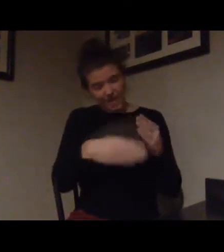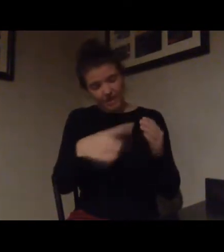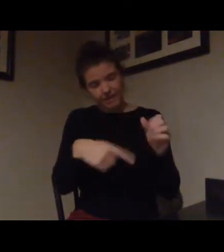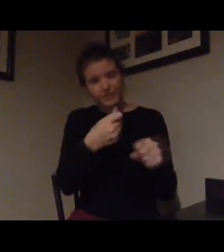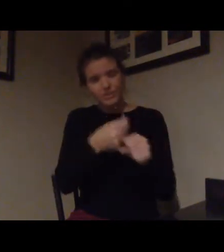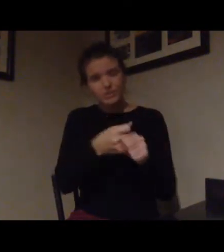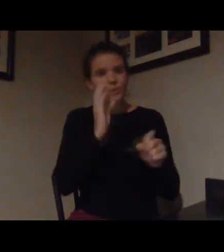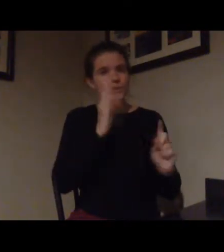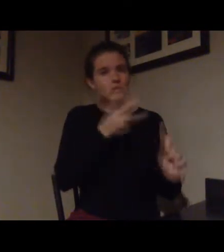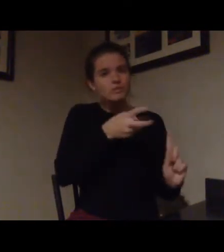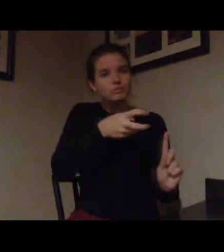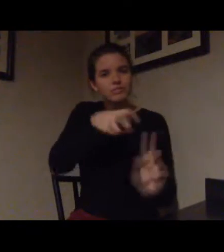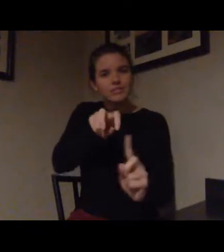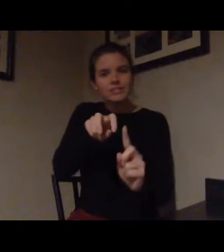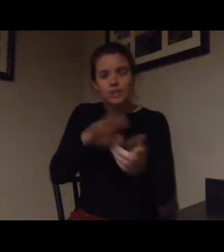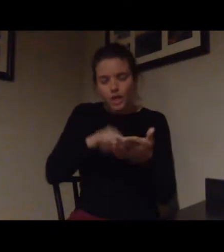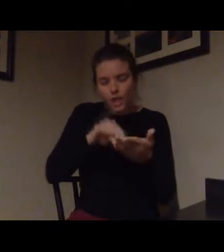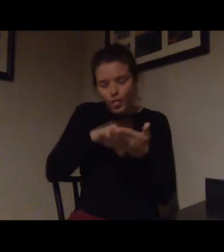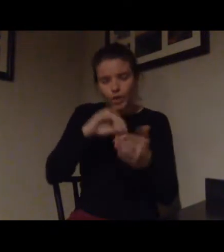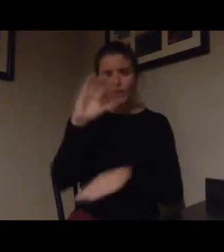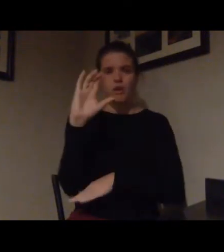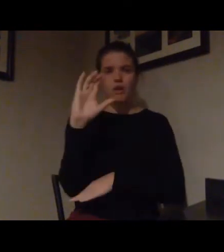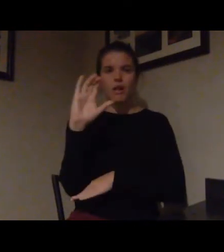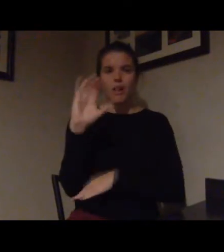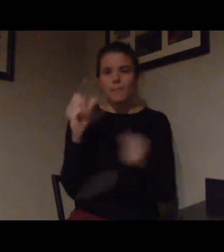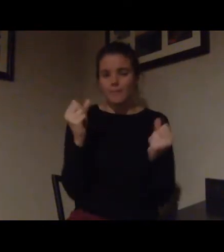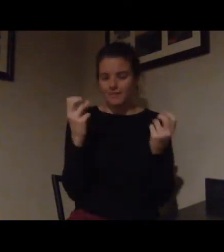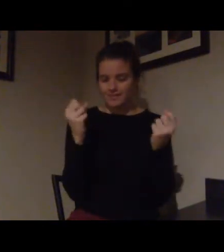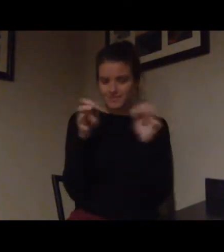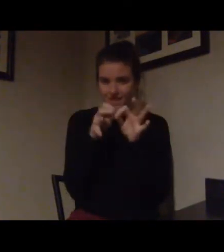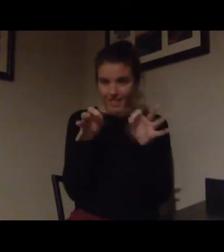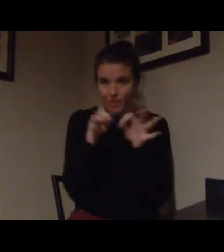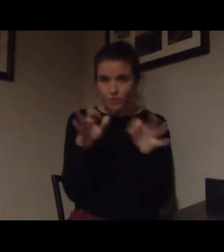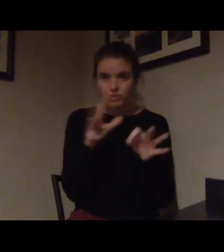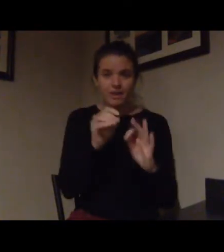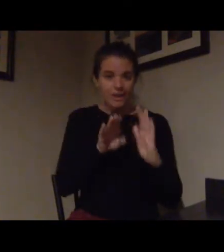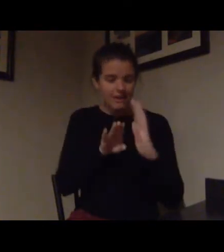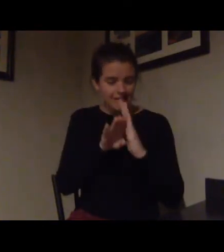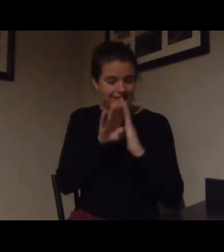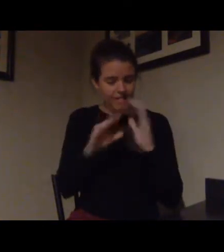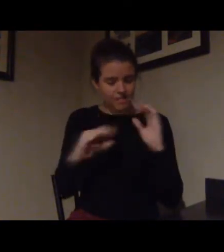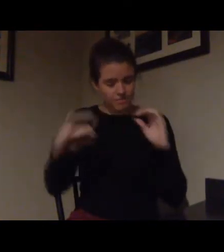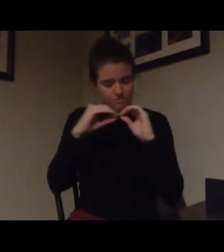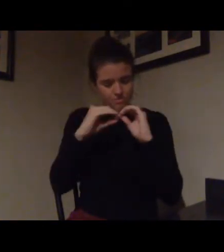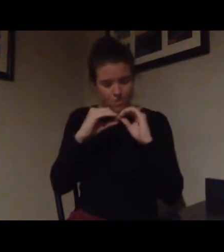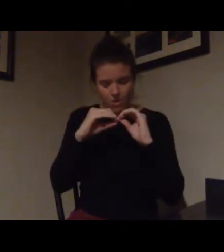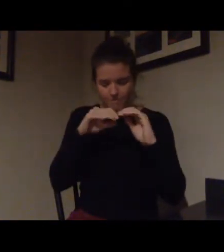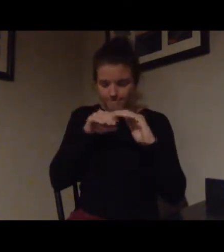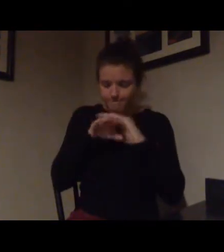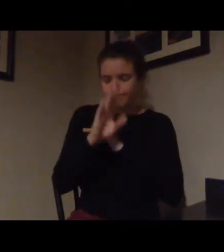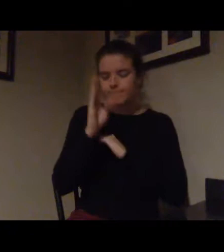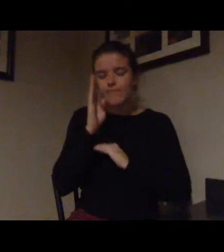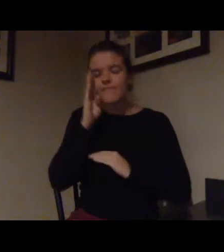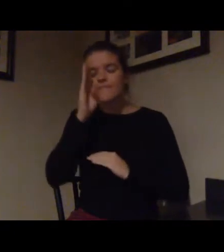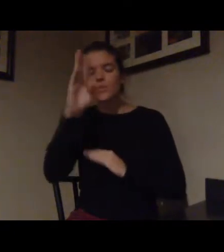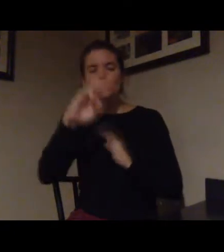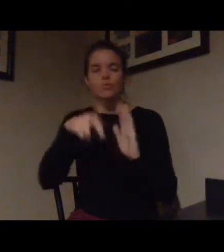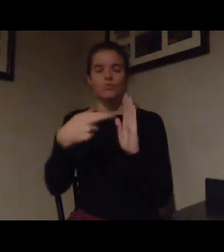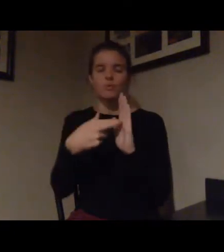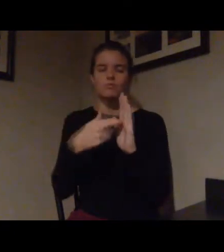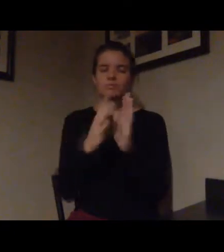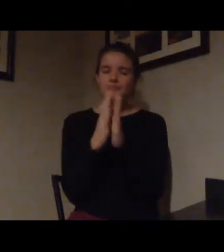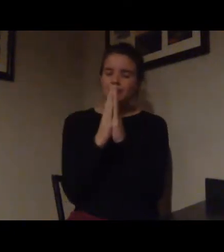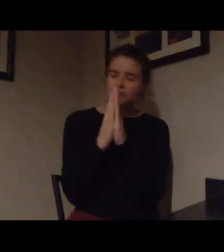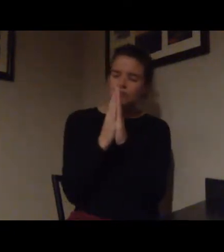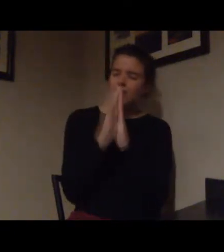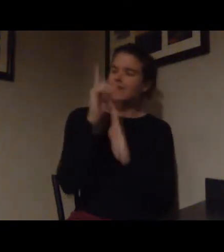then begin to learn Colombian Sign Language and develop more into their future roles, Lord. We just pray that you will give them